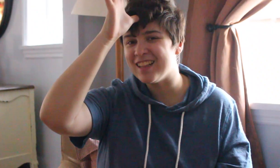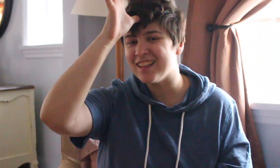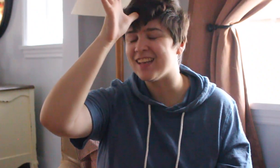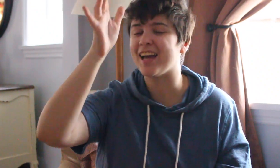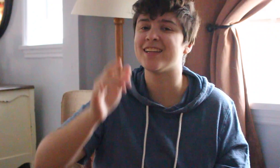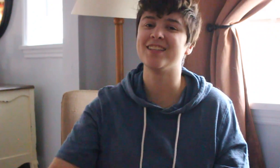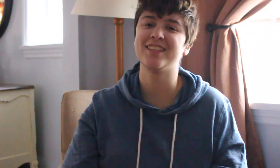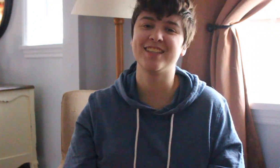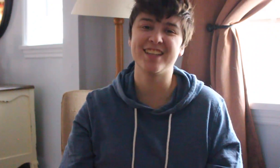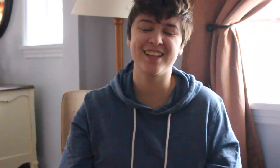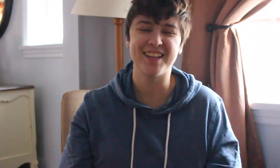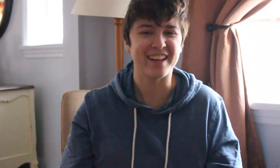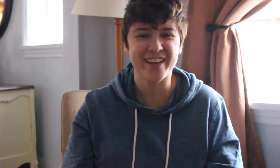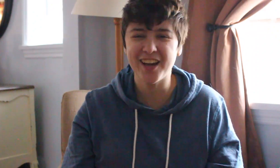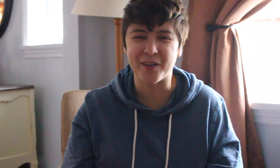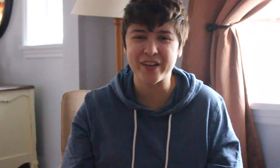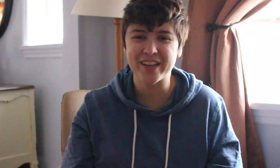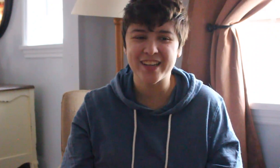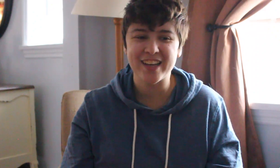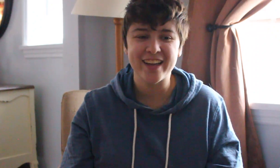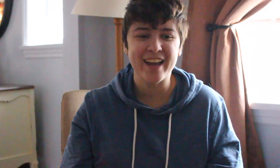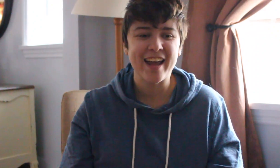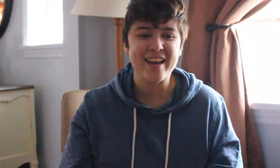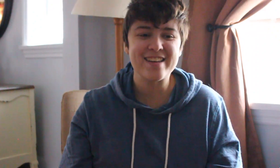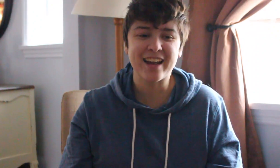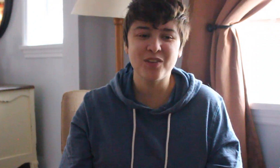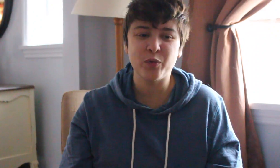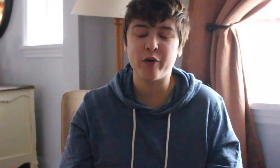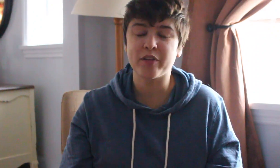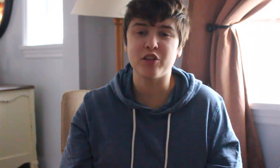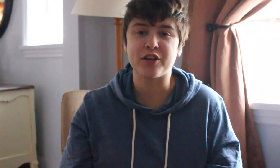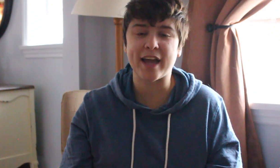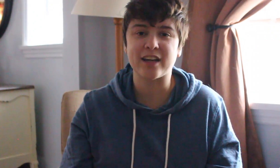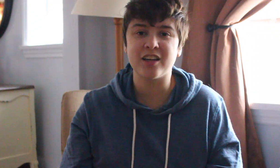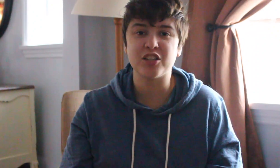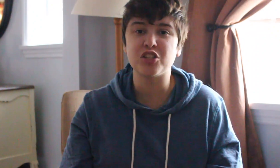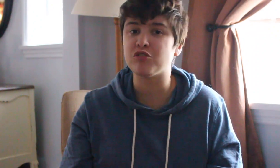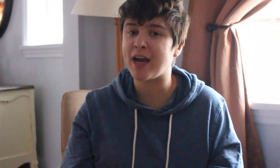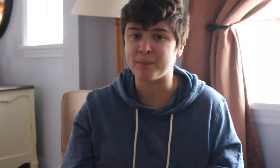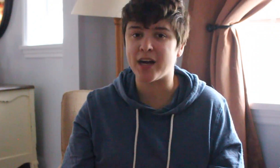Dad. There you go. Next we're going to look at grandma.